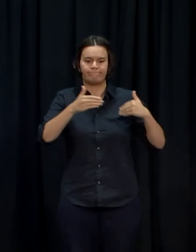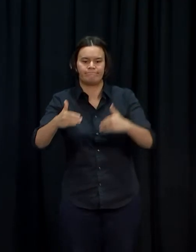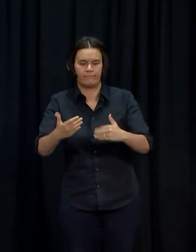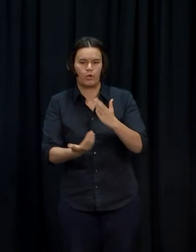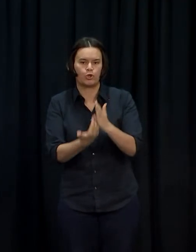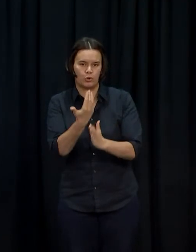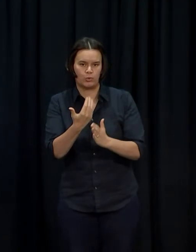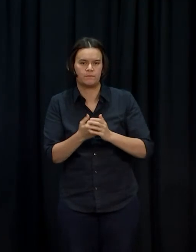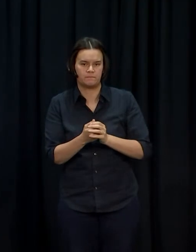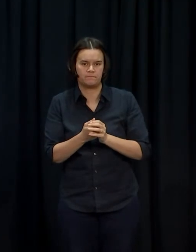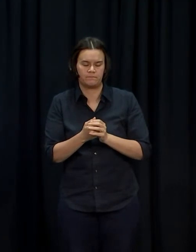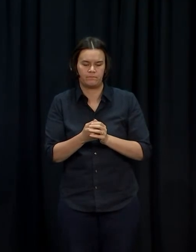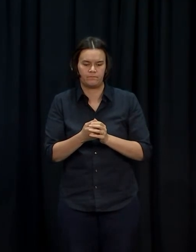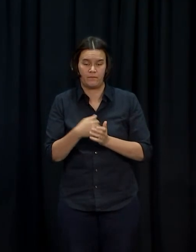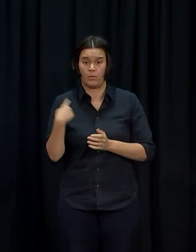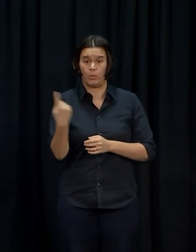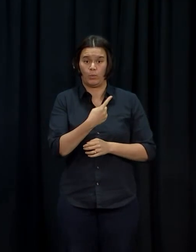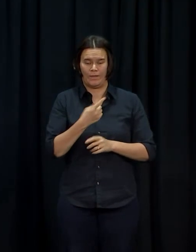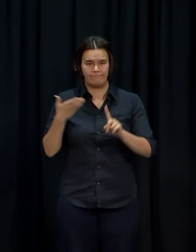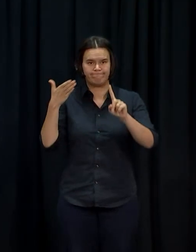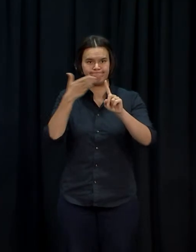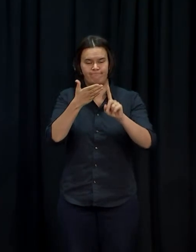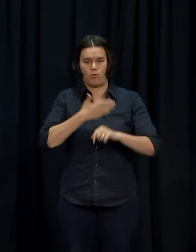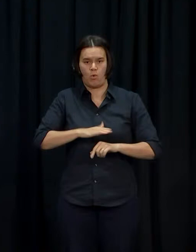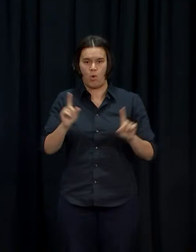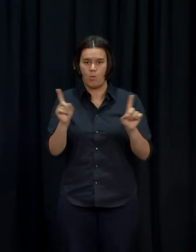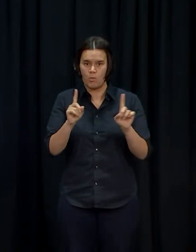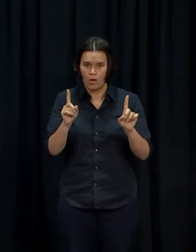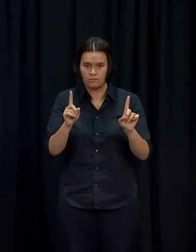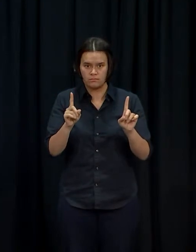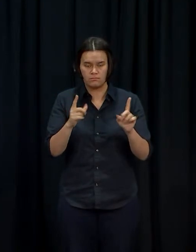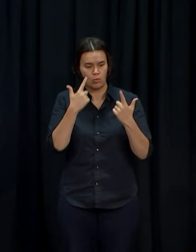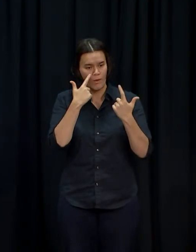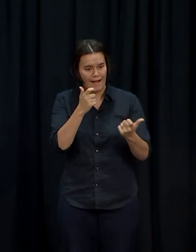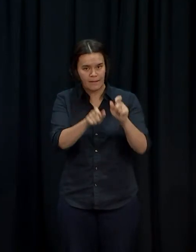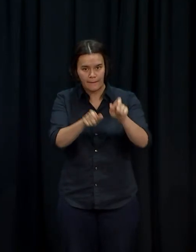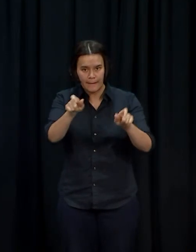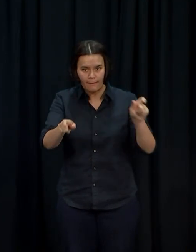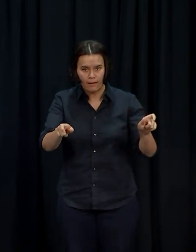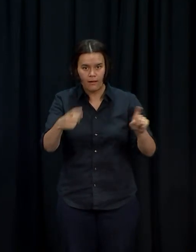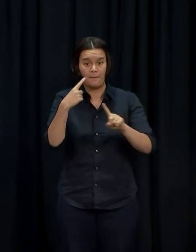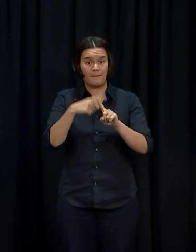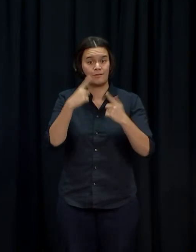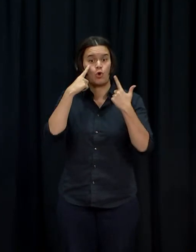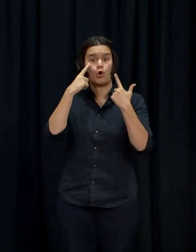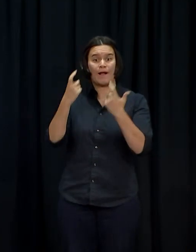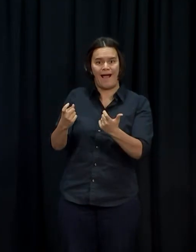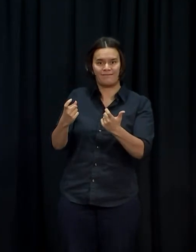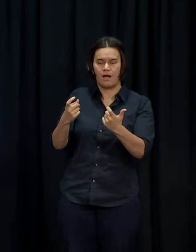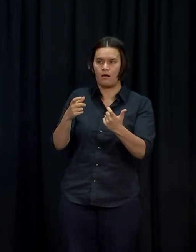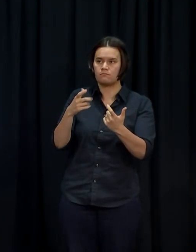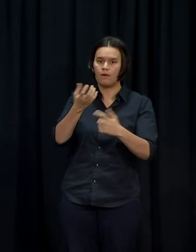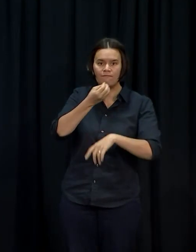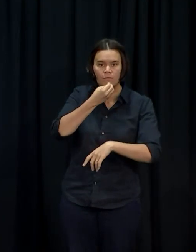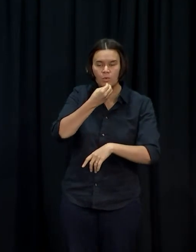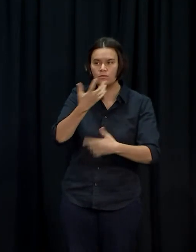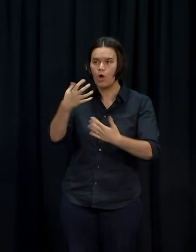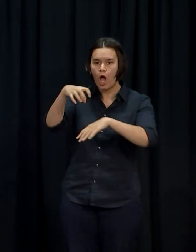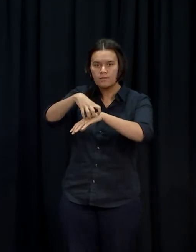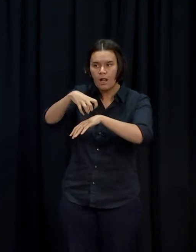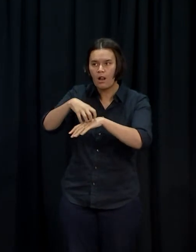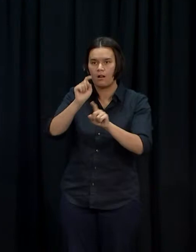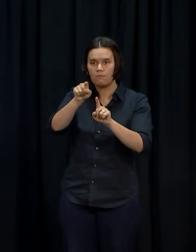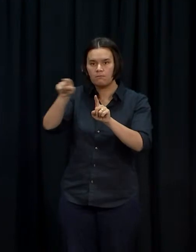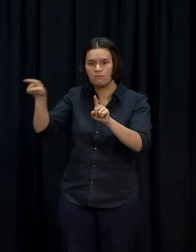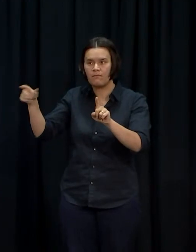on people and protect the critical systems that support our health and well-being. Almost no country in the world has